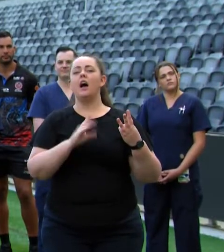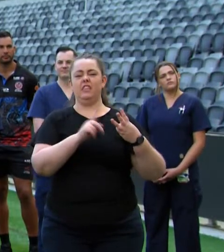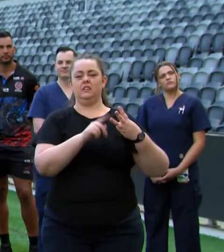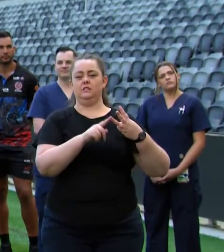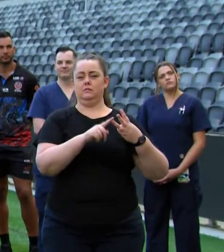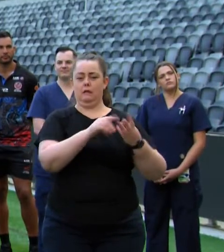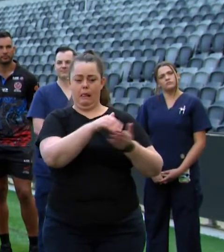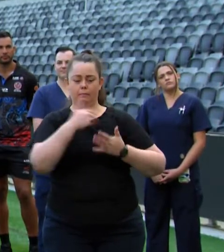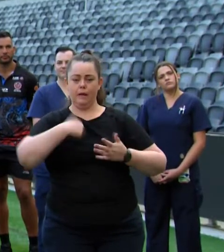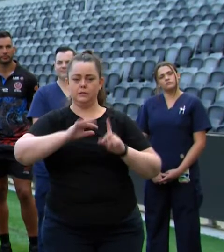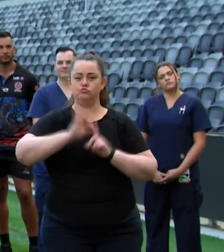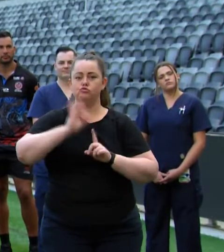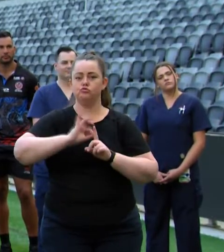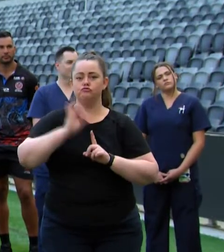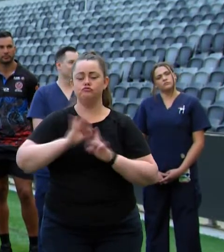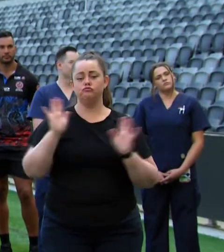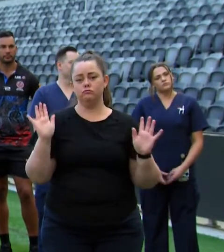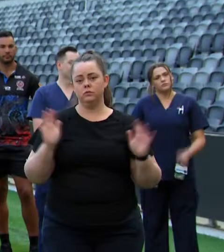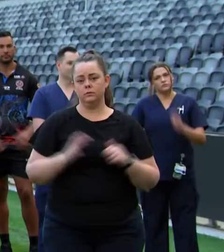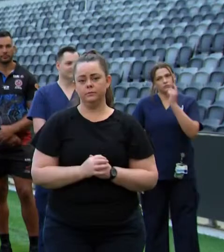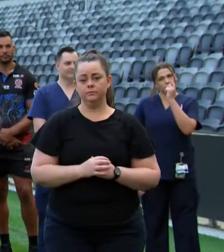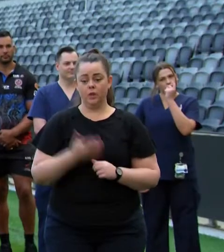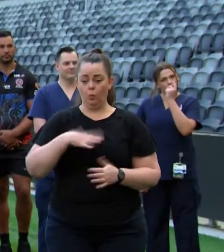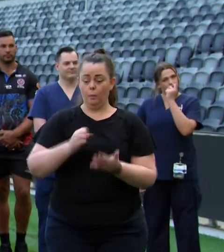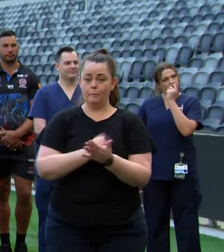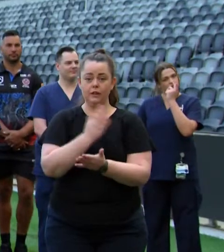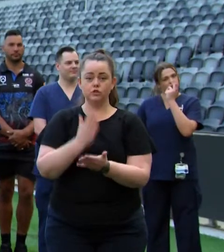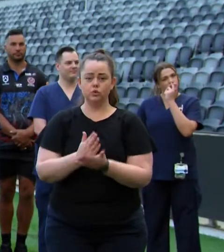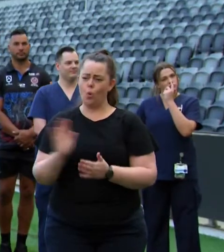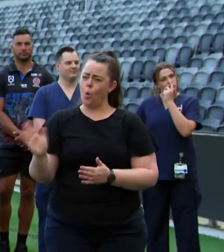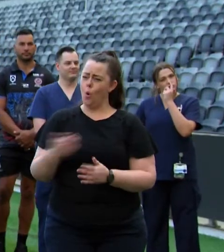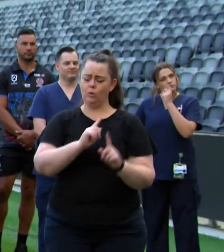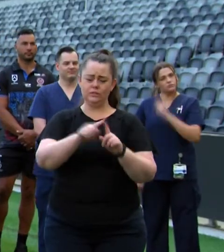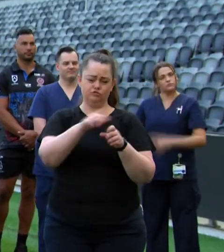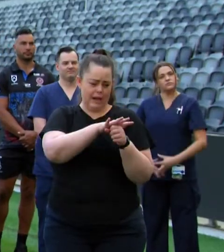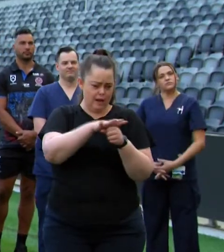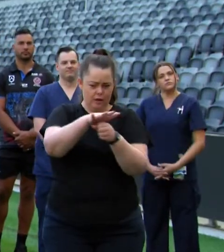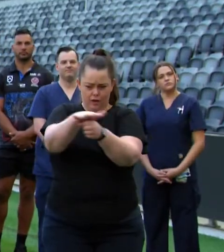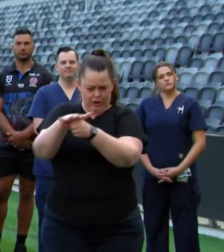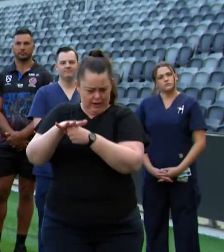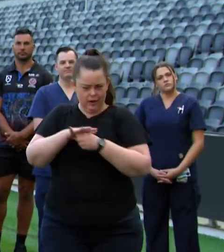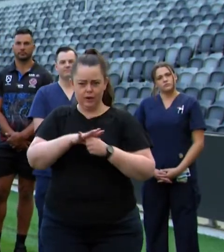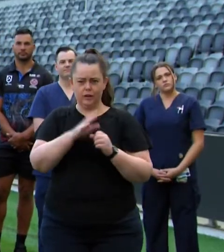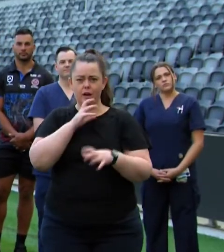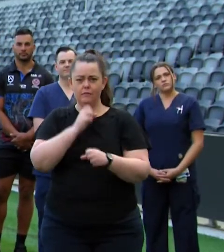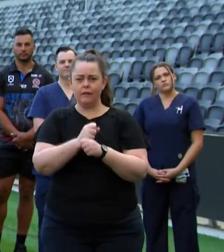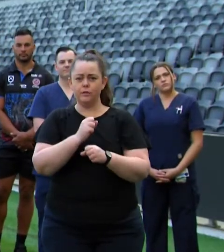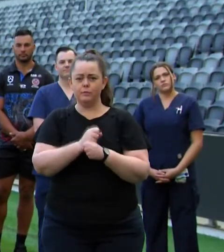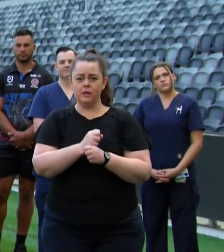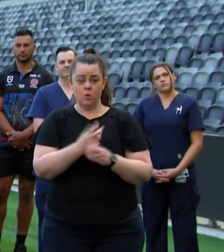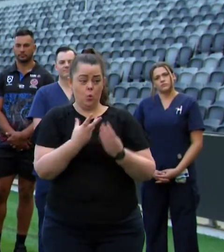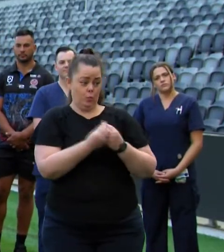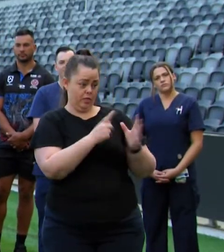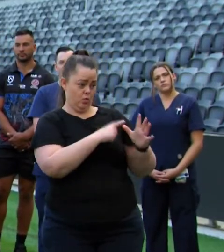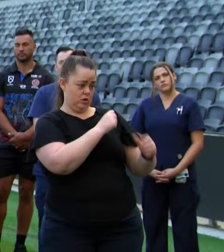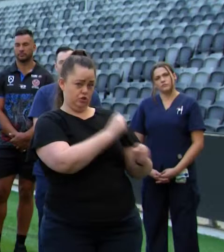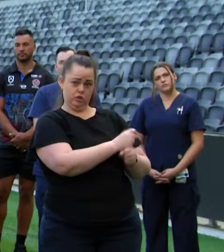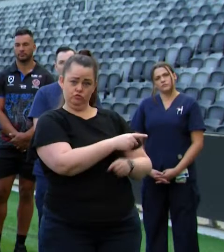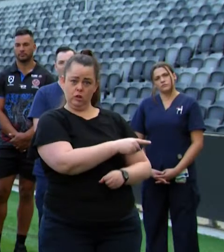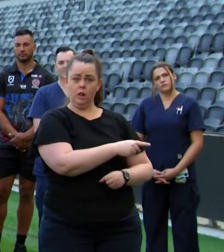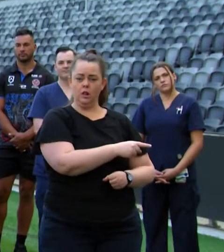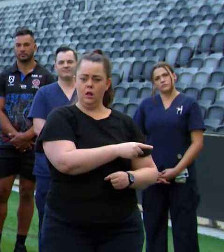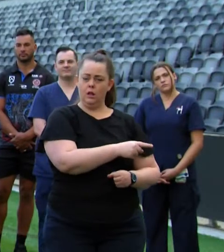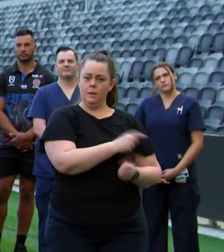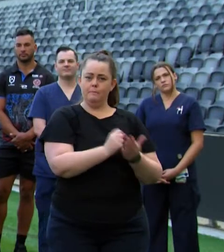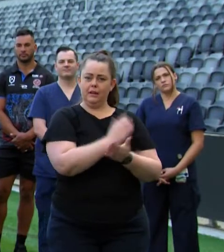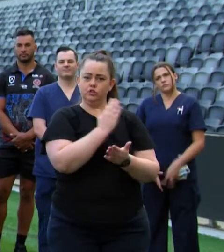make sure that all areas of the New South Wales Government, in their dealings with the Auditor General, provide advice in an accurate